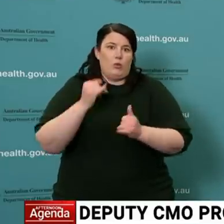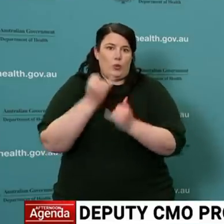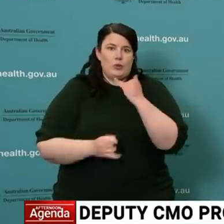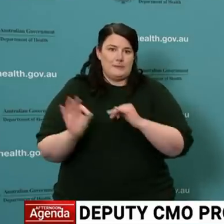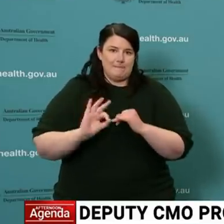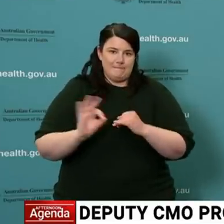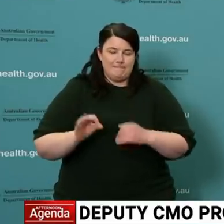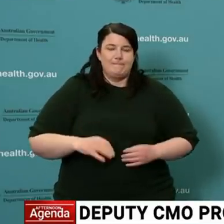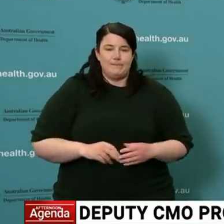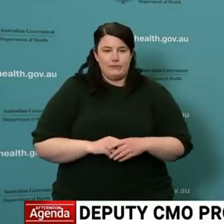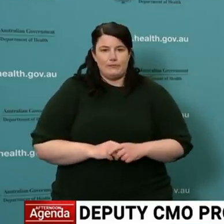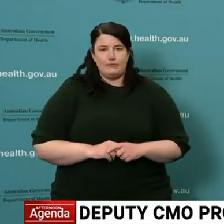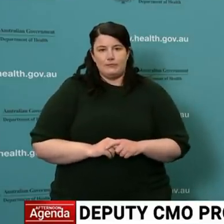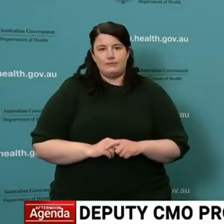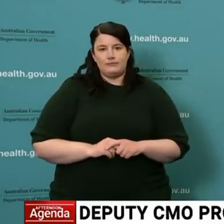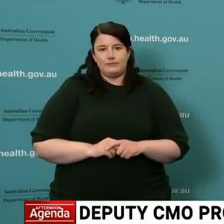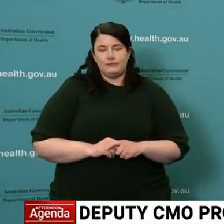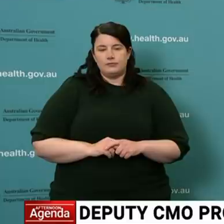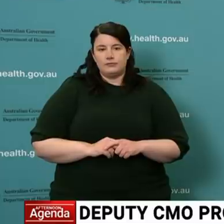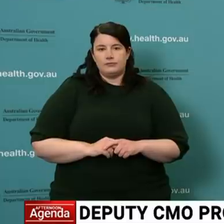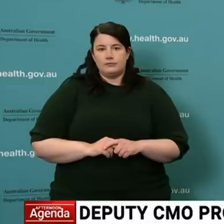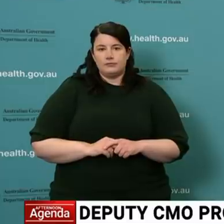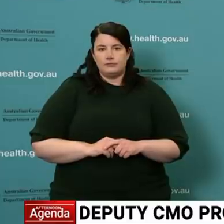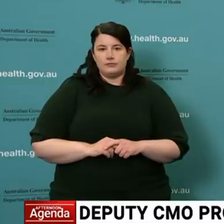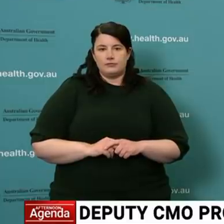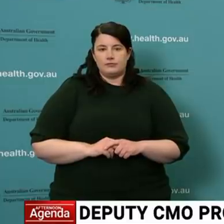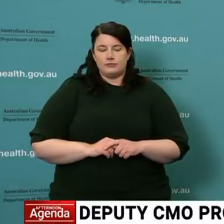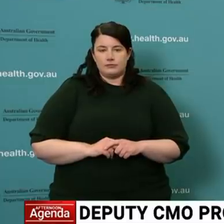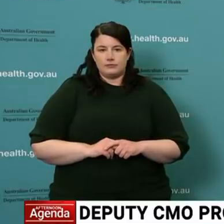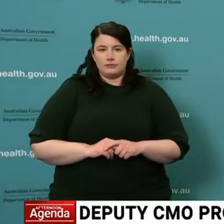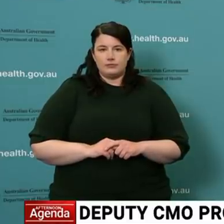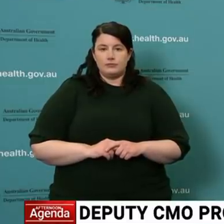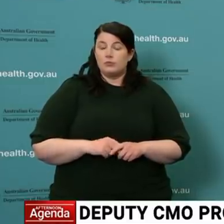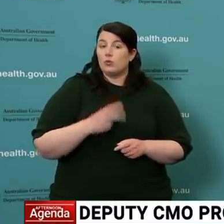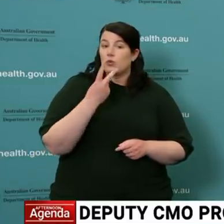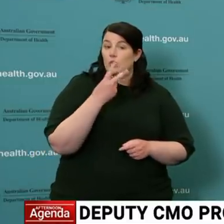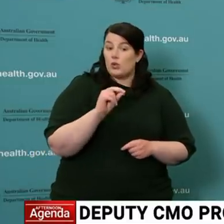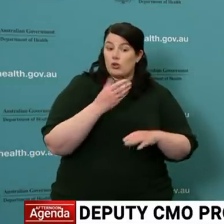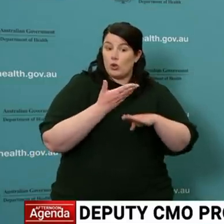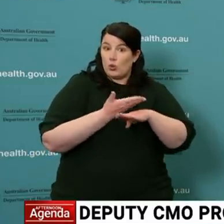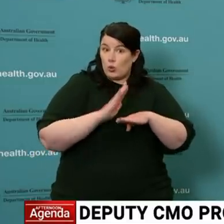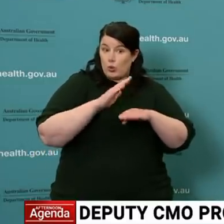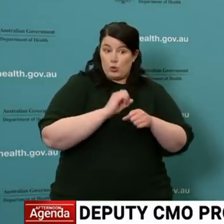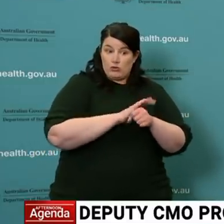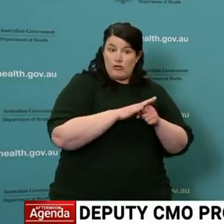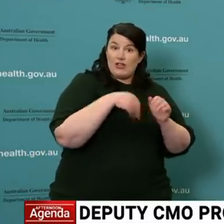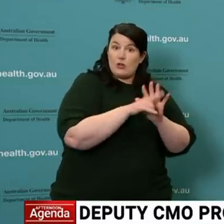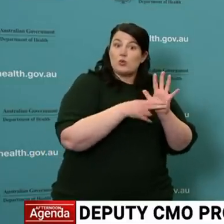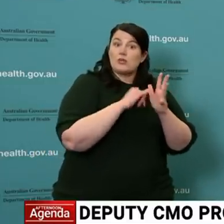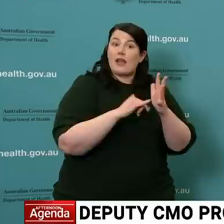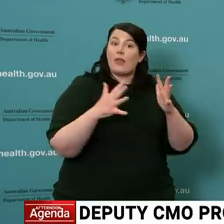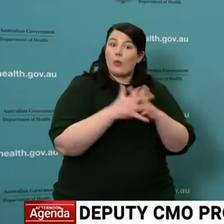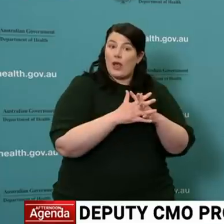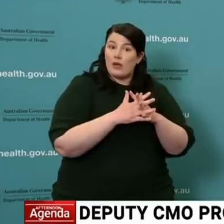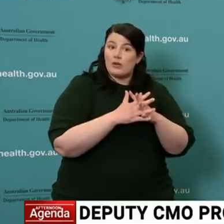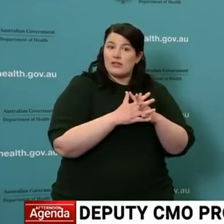in Australia at the moment. The breakdown of the cases, 20 new cases in New South Wales, all of whom were